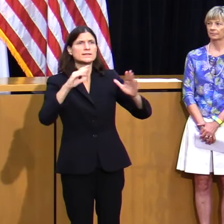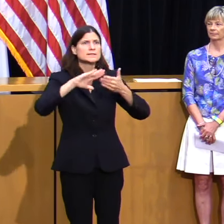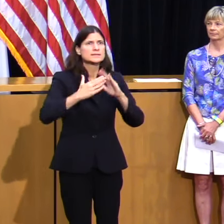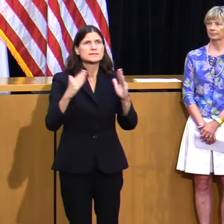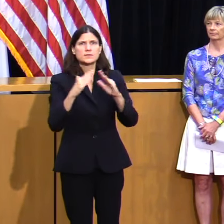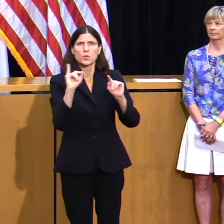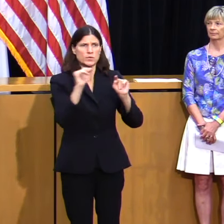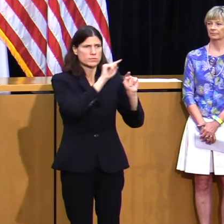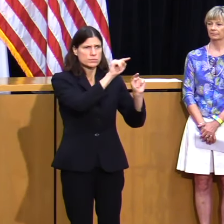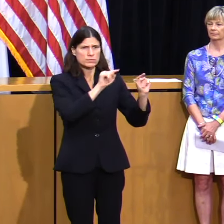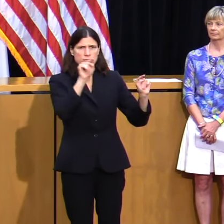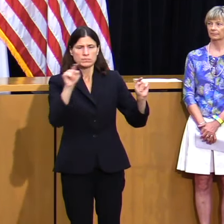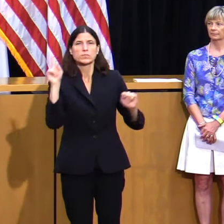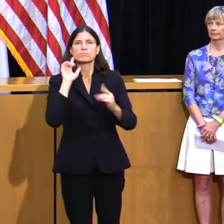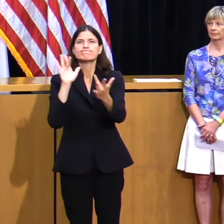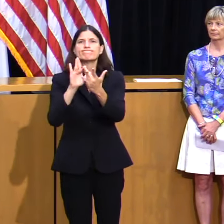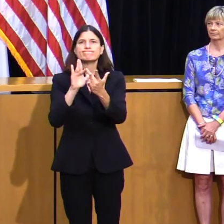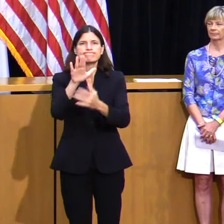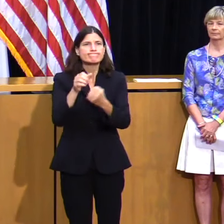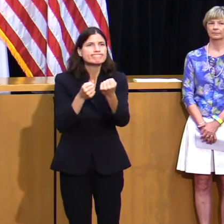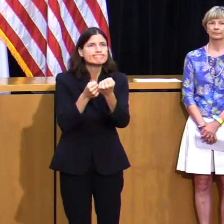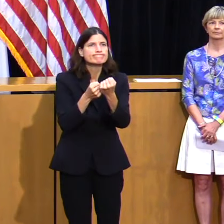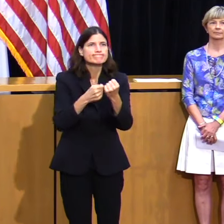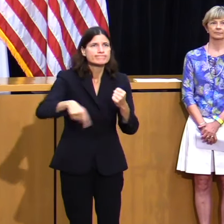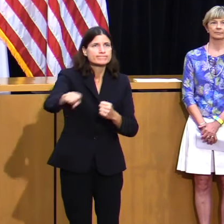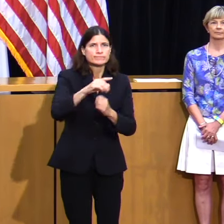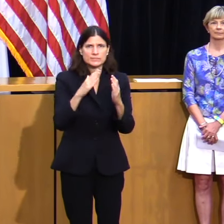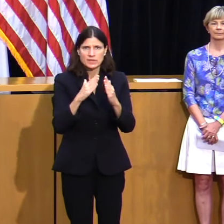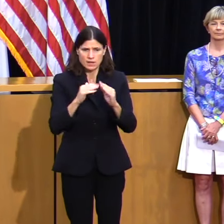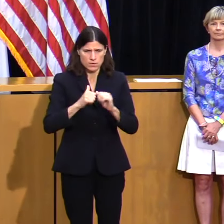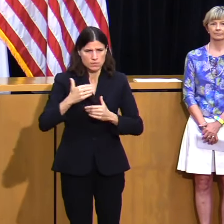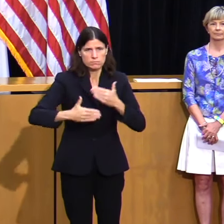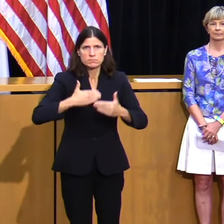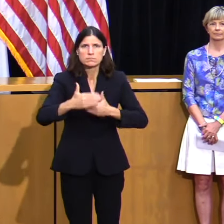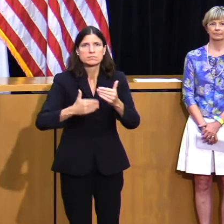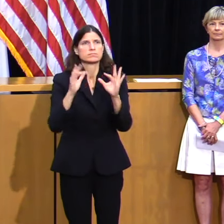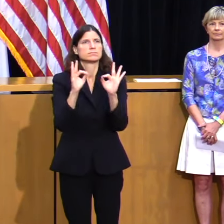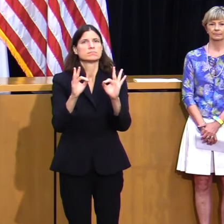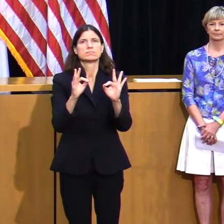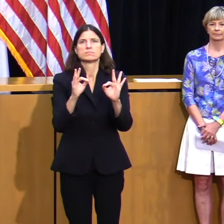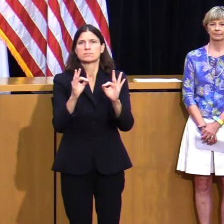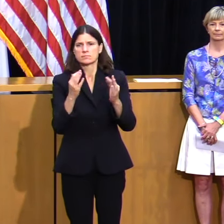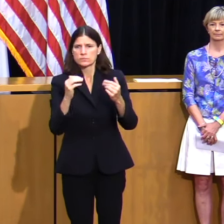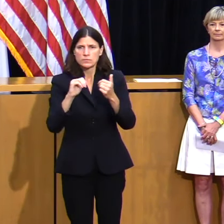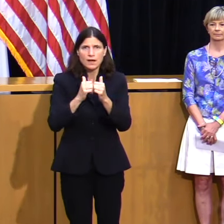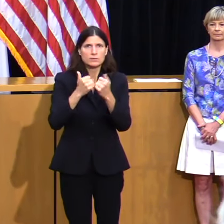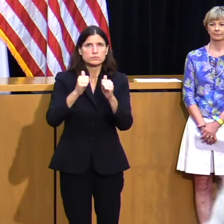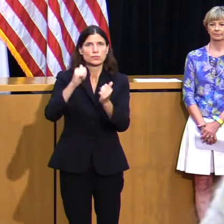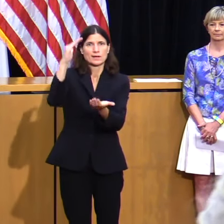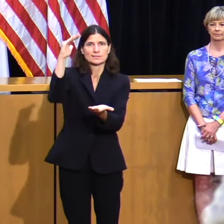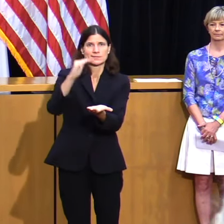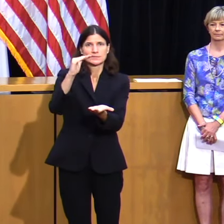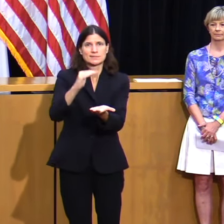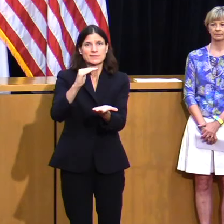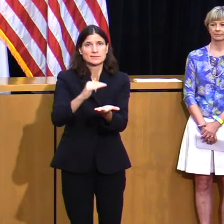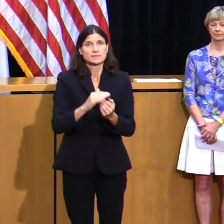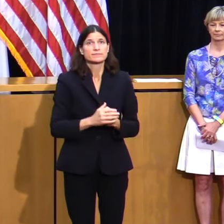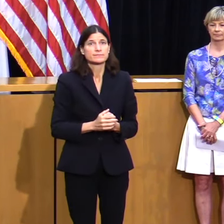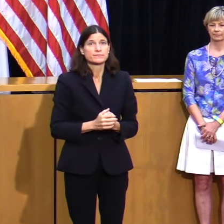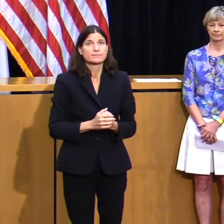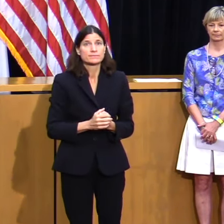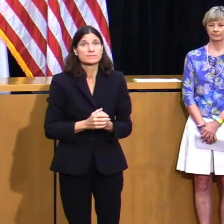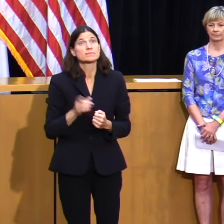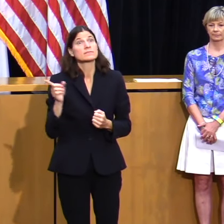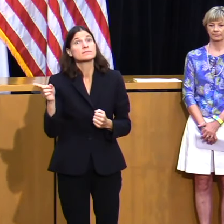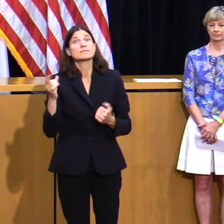an extremely high rate of transmission and take appropriate precautions. That means being vigilant about outdoor